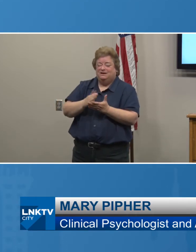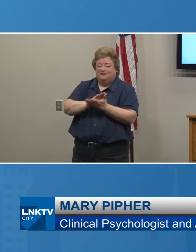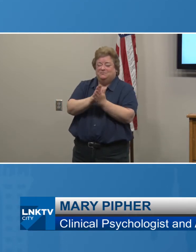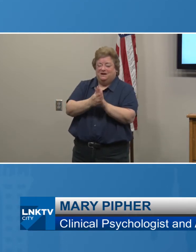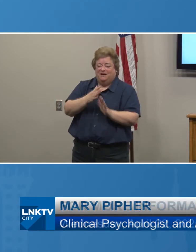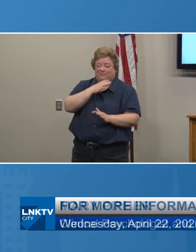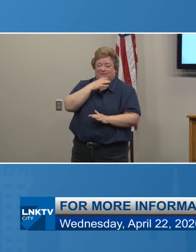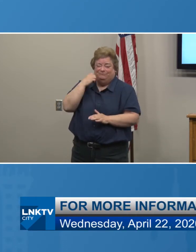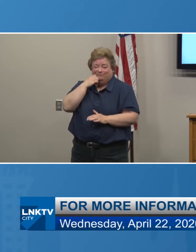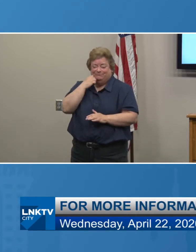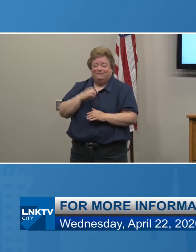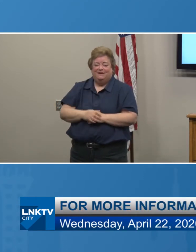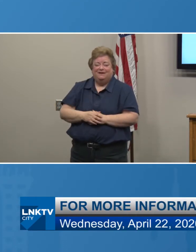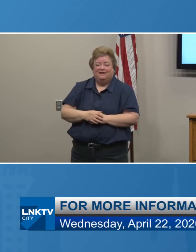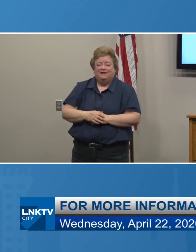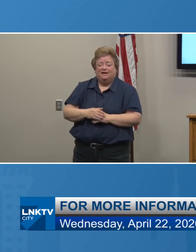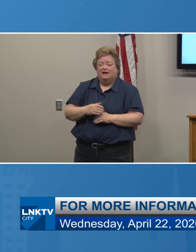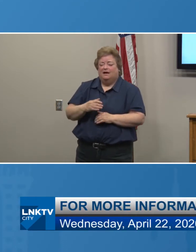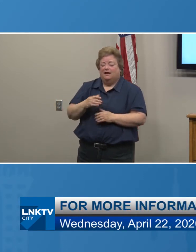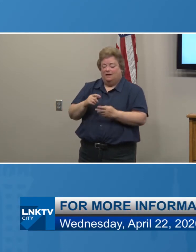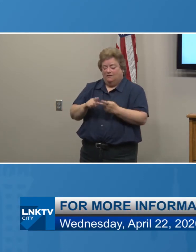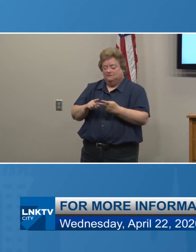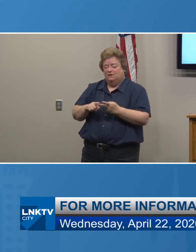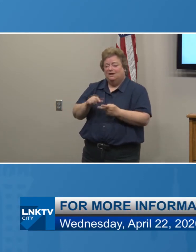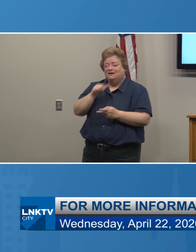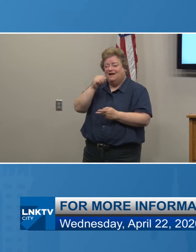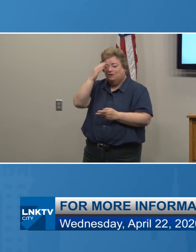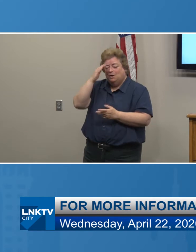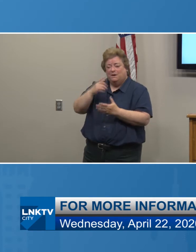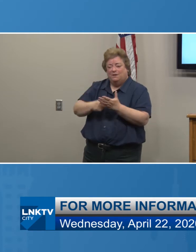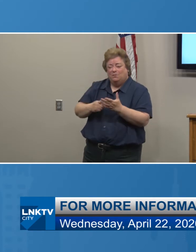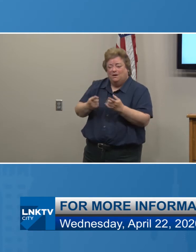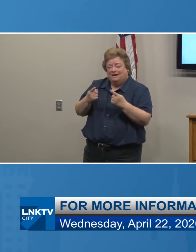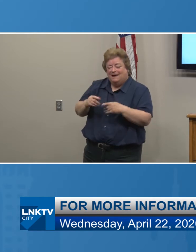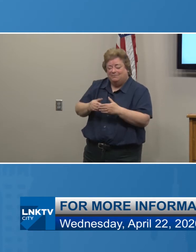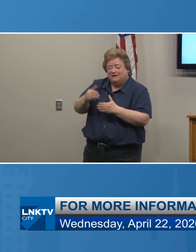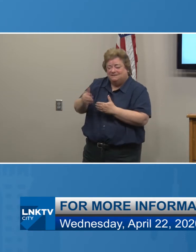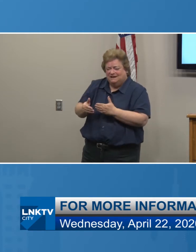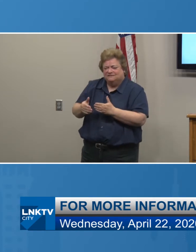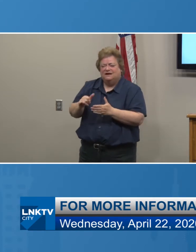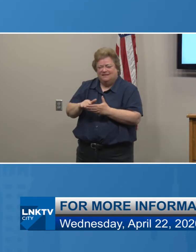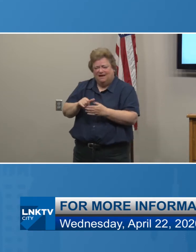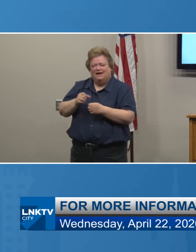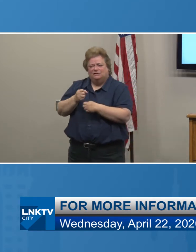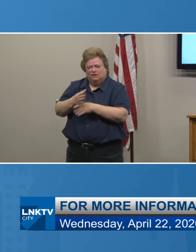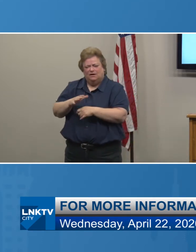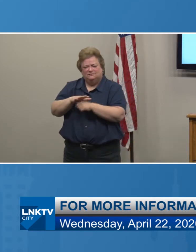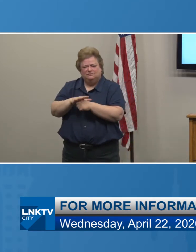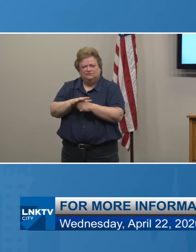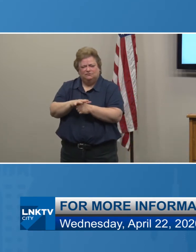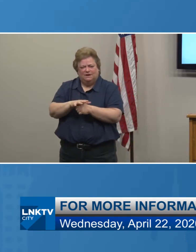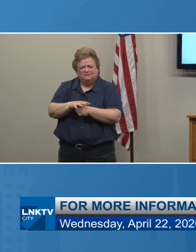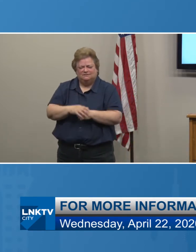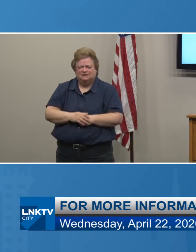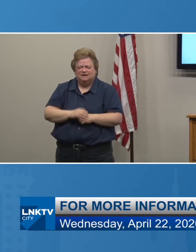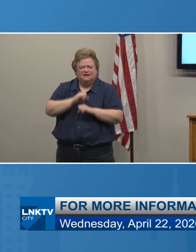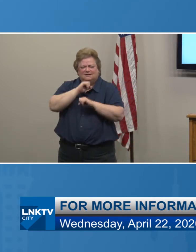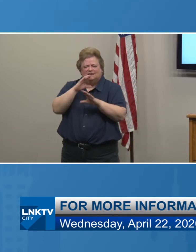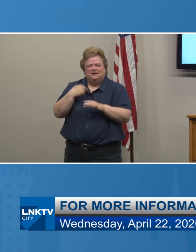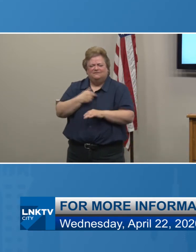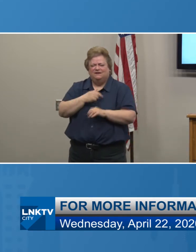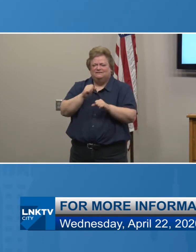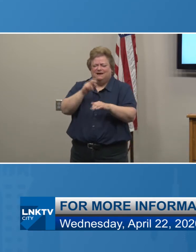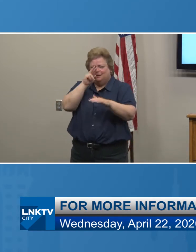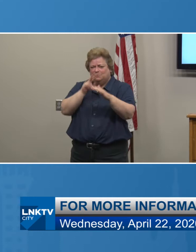Also, not knowing what will happen next is stressful. And in the deepest sense of the word, none of us can really